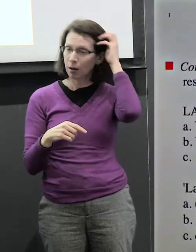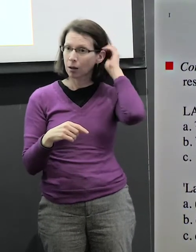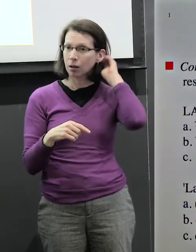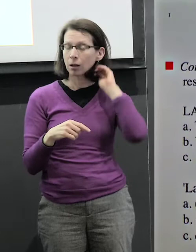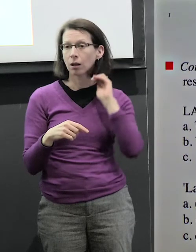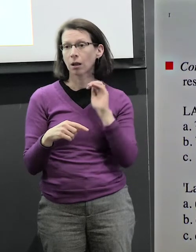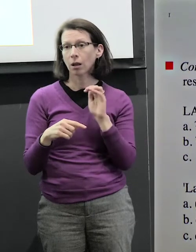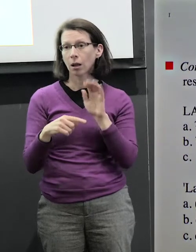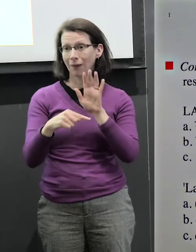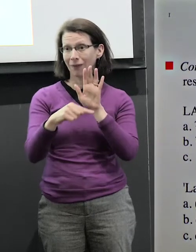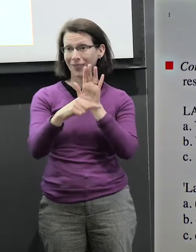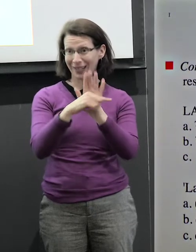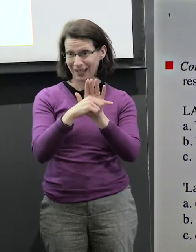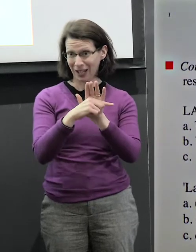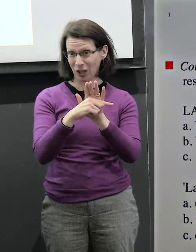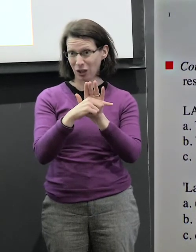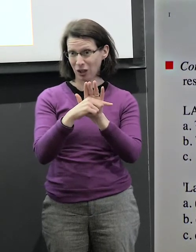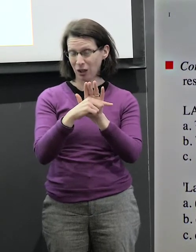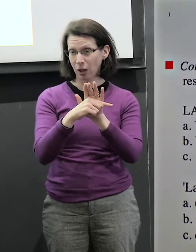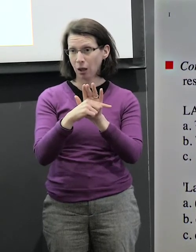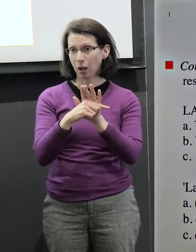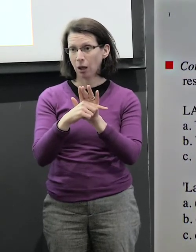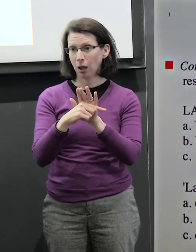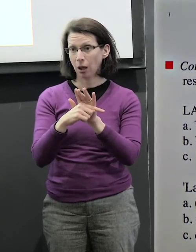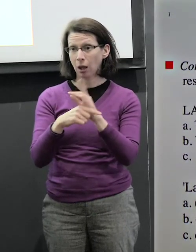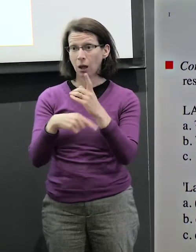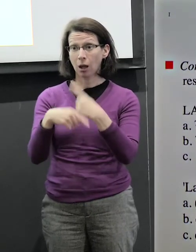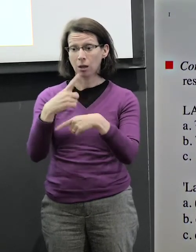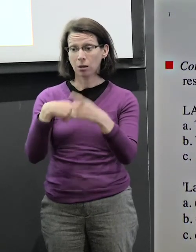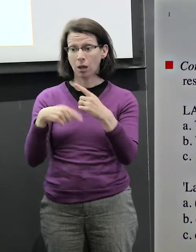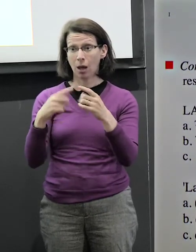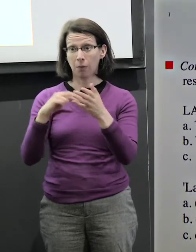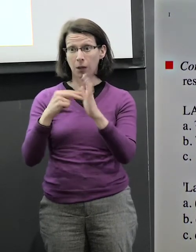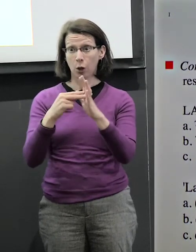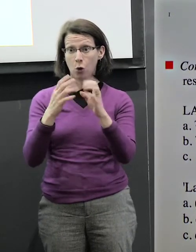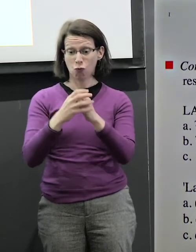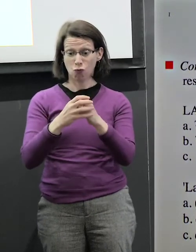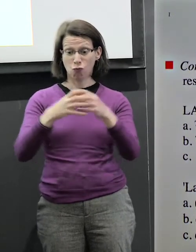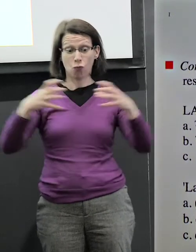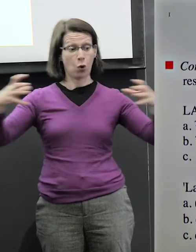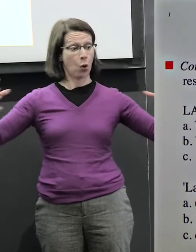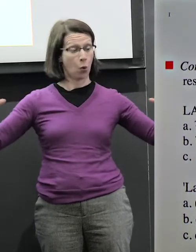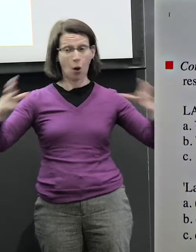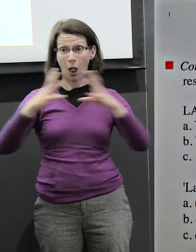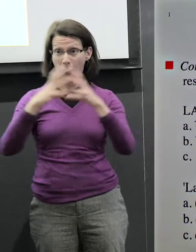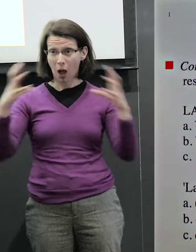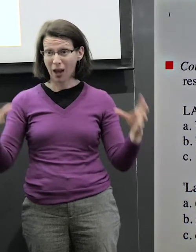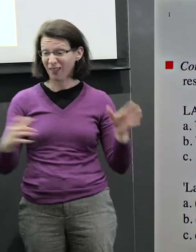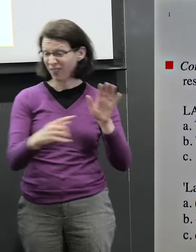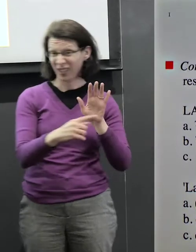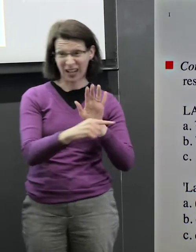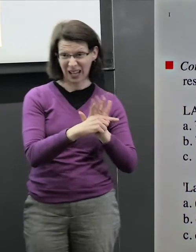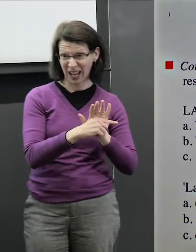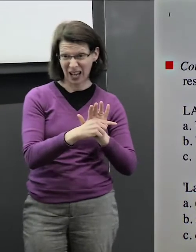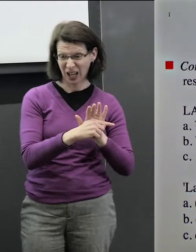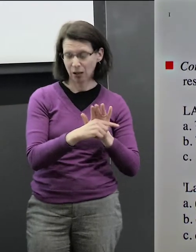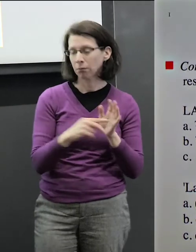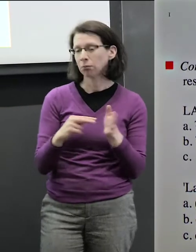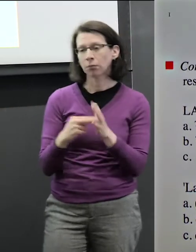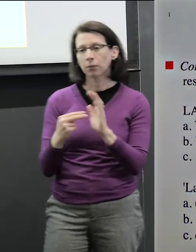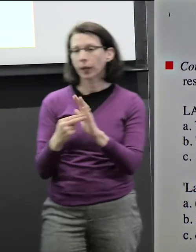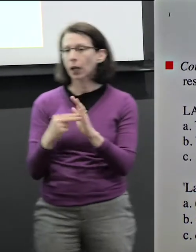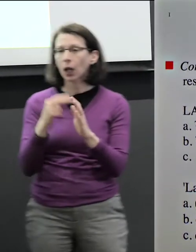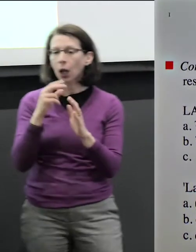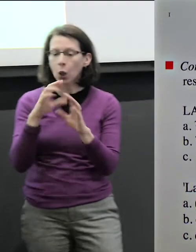in particular if you look at the version of the sign that means grow a lot, what will be denied is that the group grew a lot.